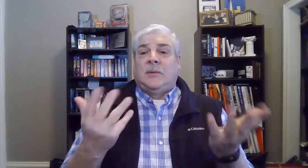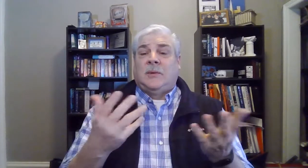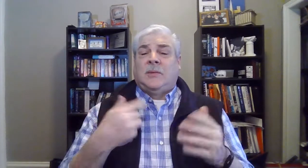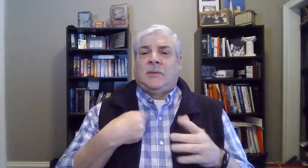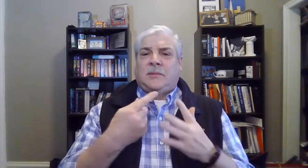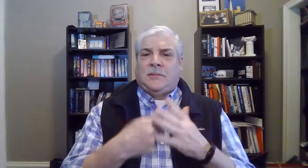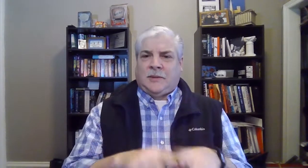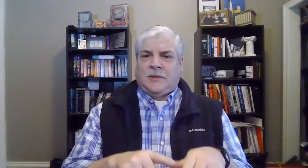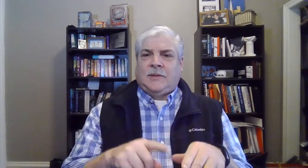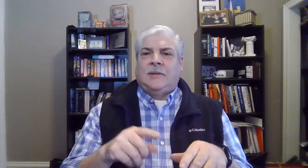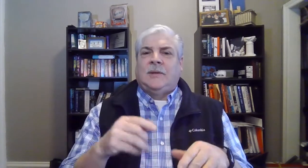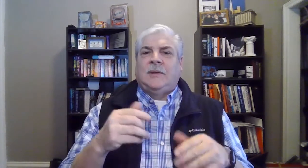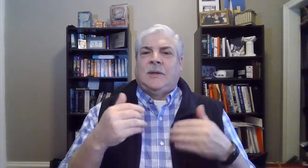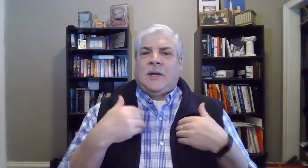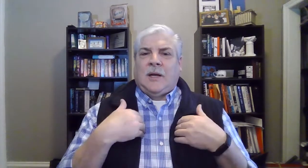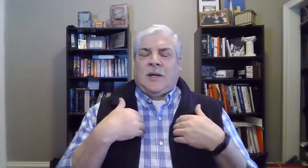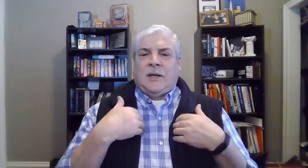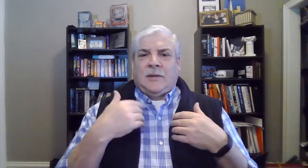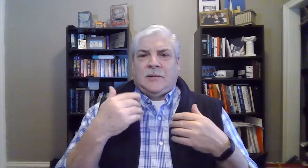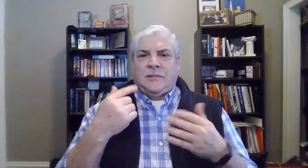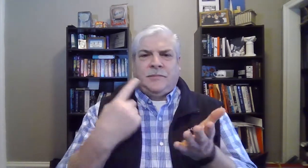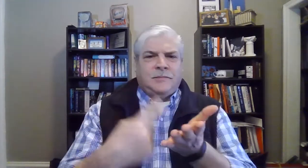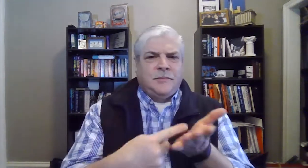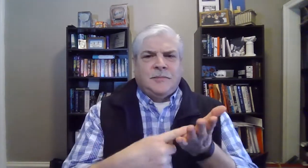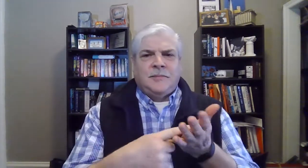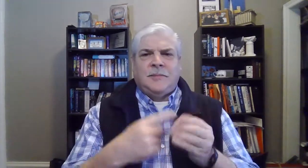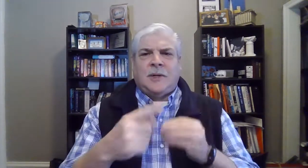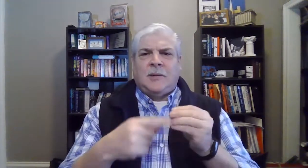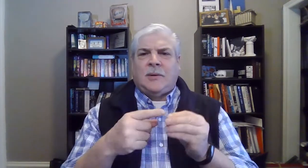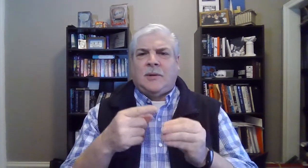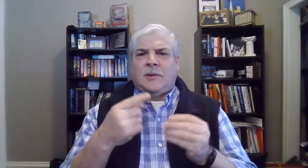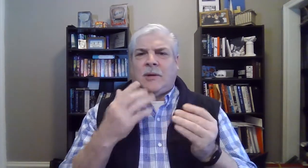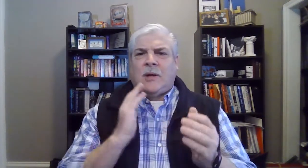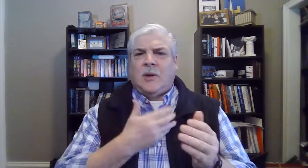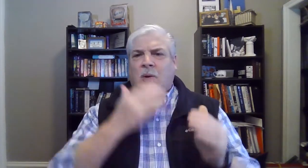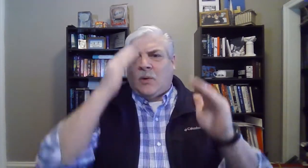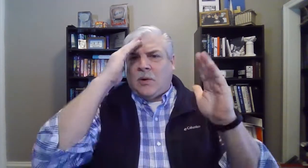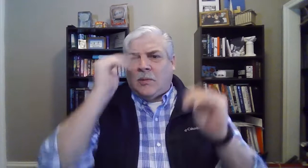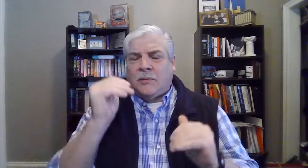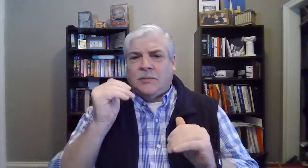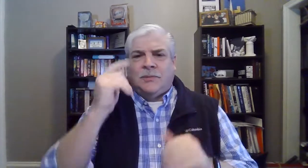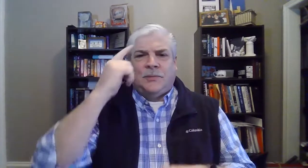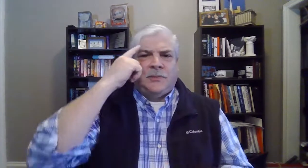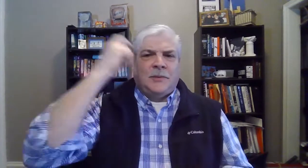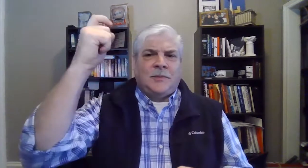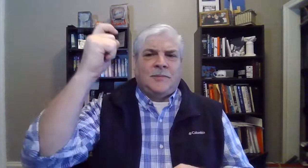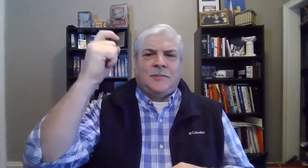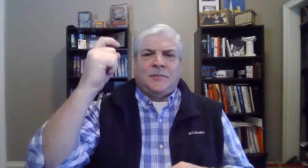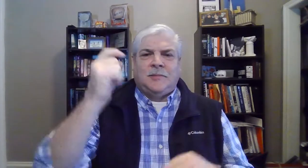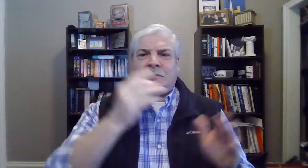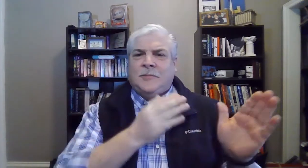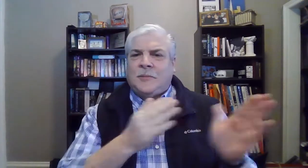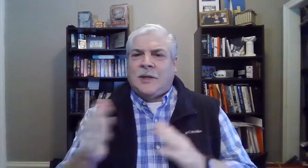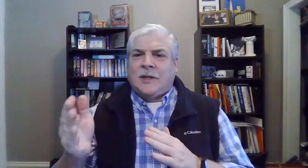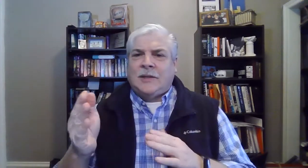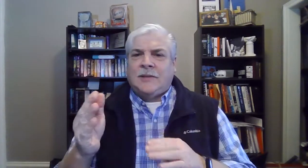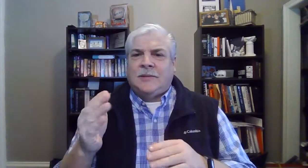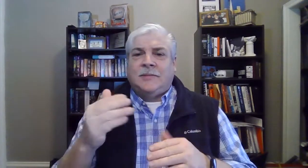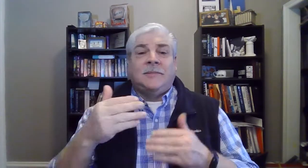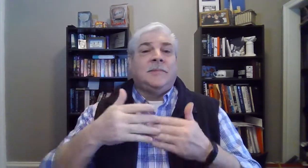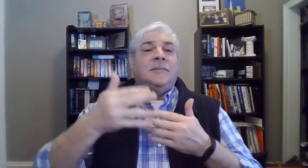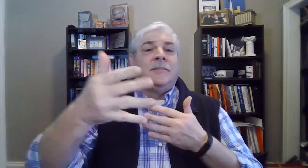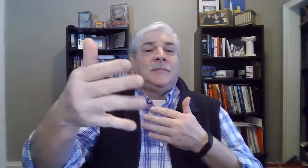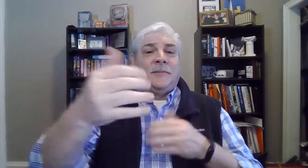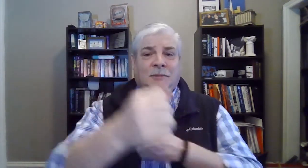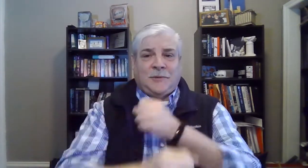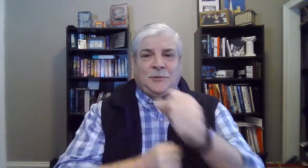Finally, we begin to have discussions about our hopes, our dreams, our plans